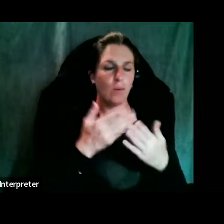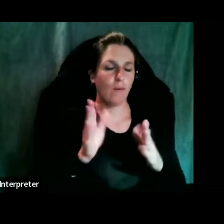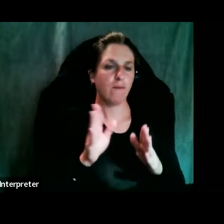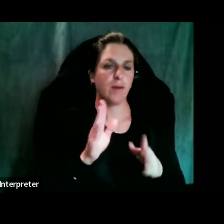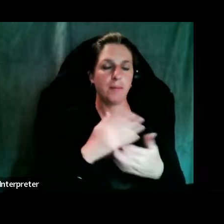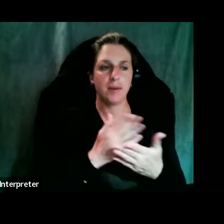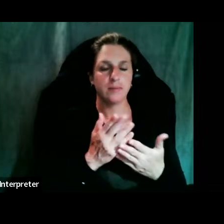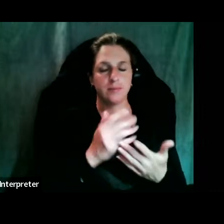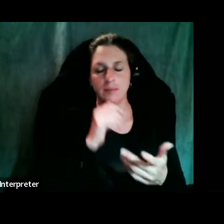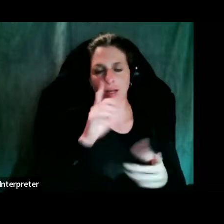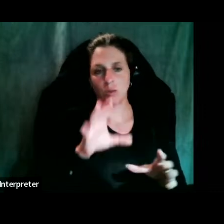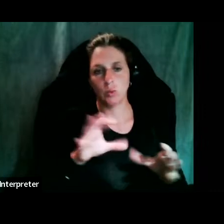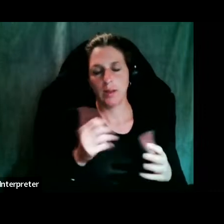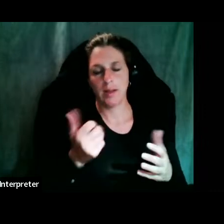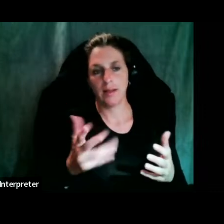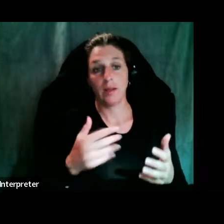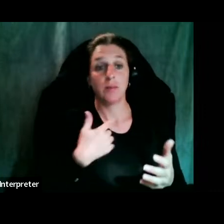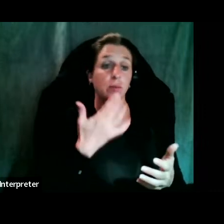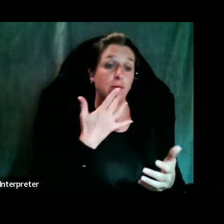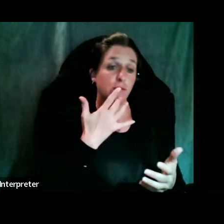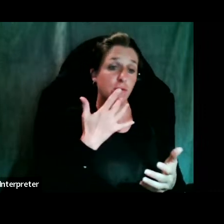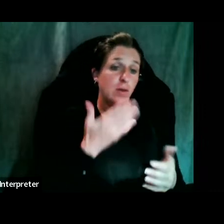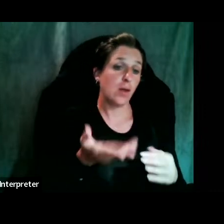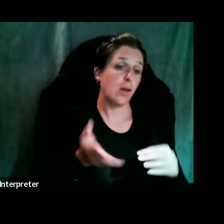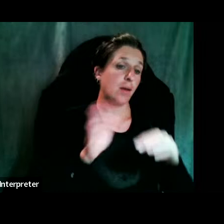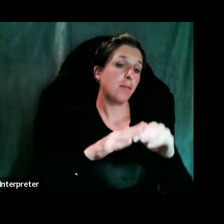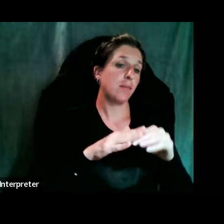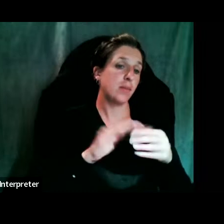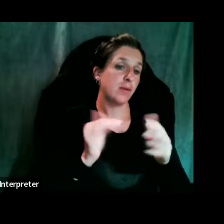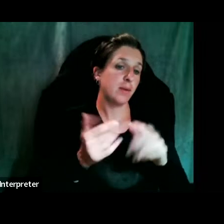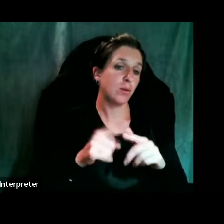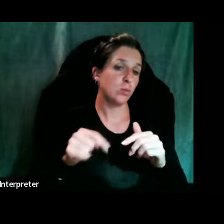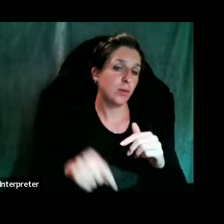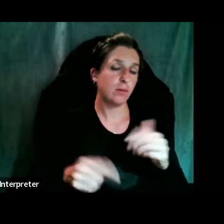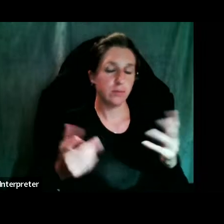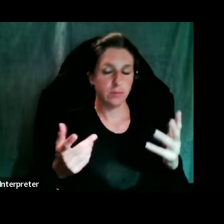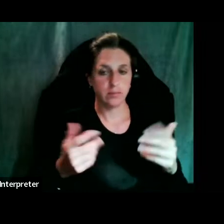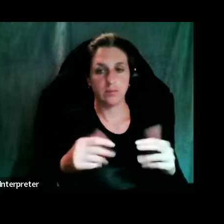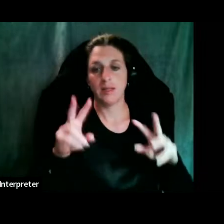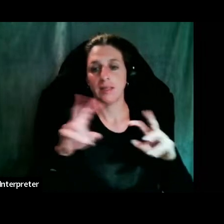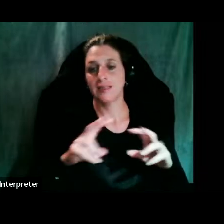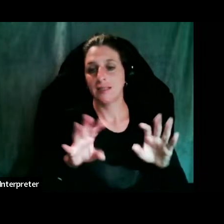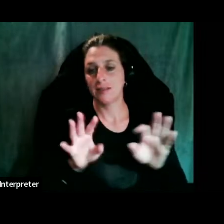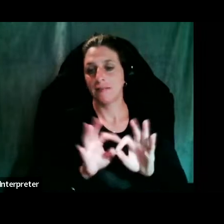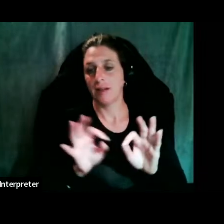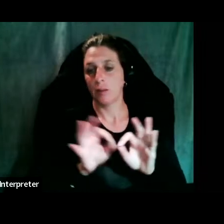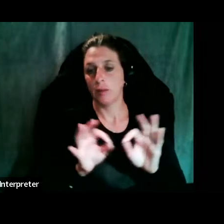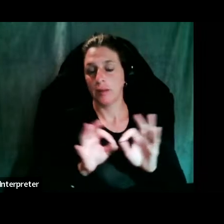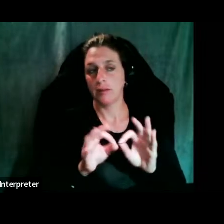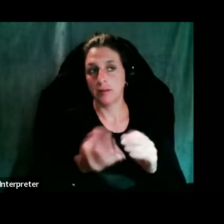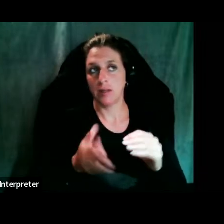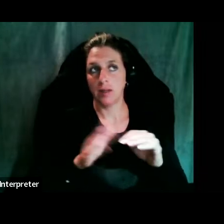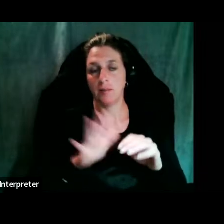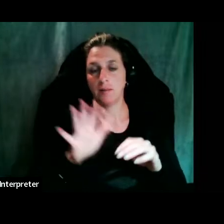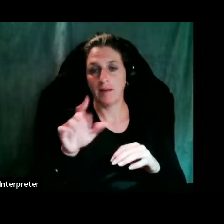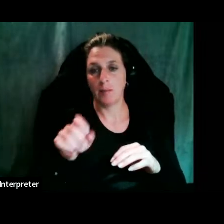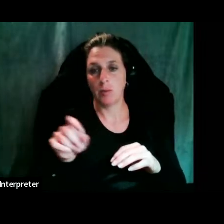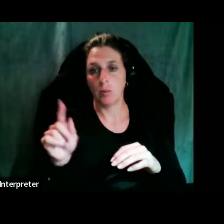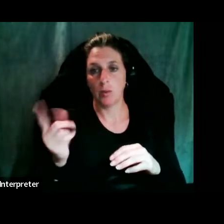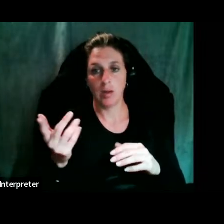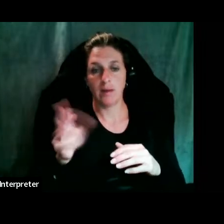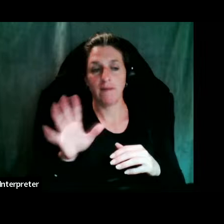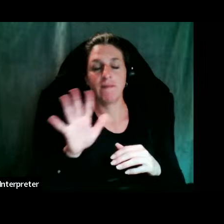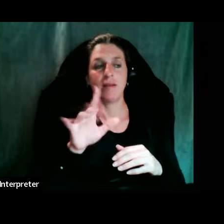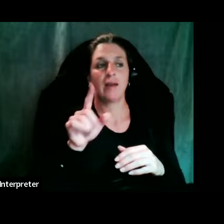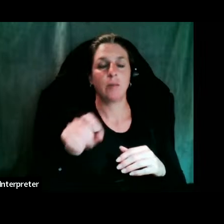hey, we'd always rather it go up than down. Right. Okay. Assessed valuation. Yeah. It's up at 5 point what?